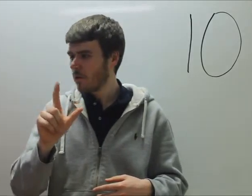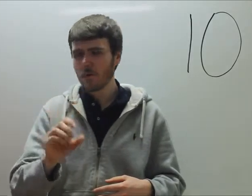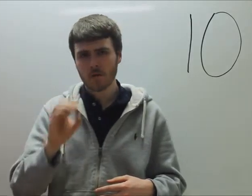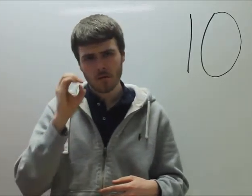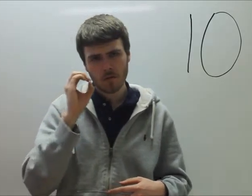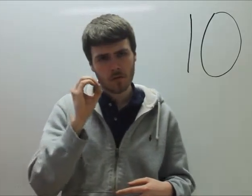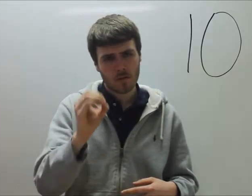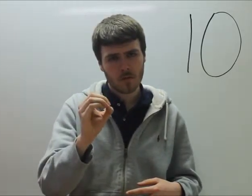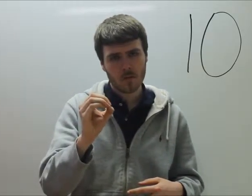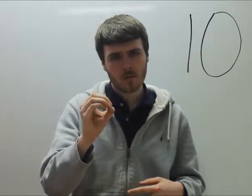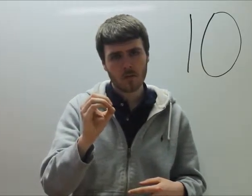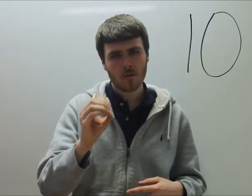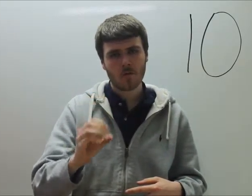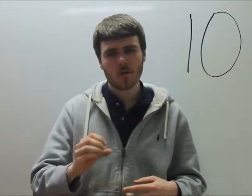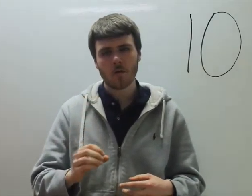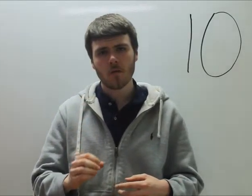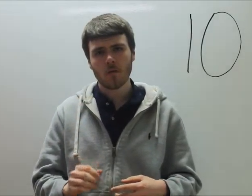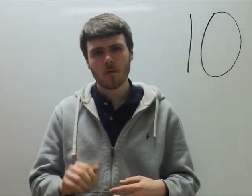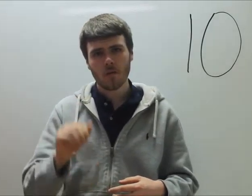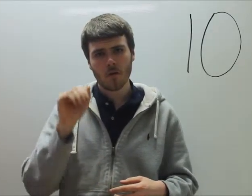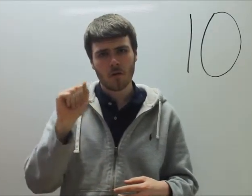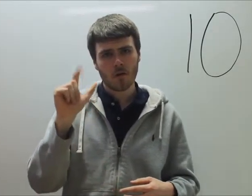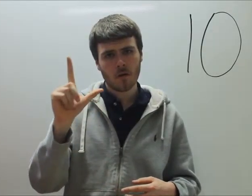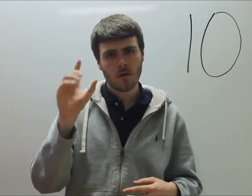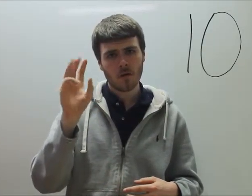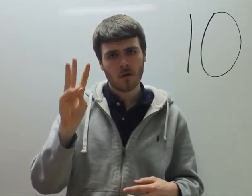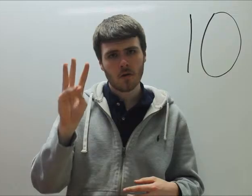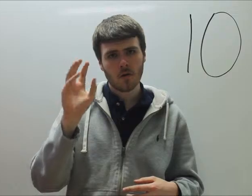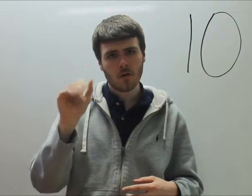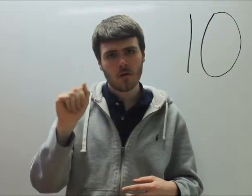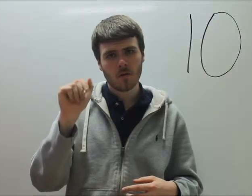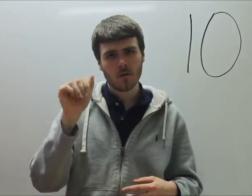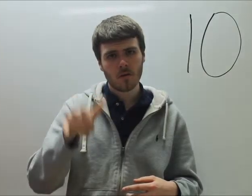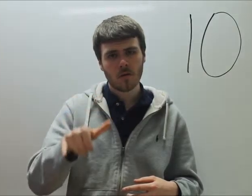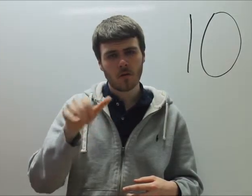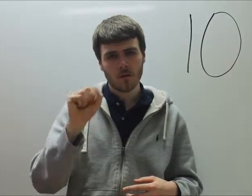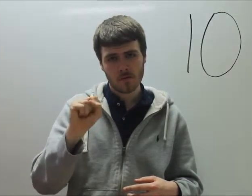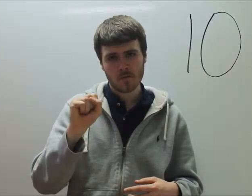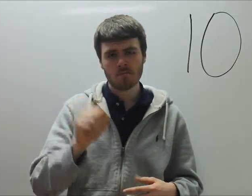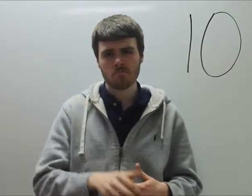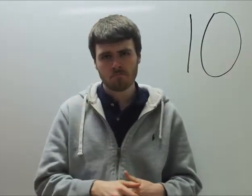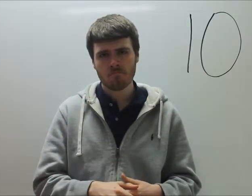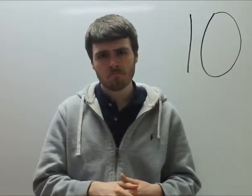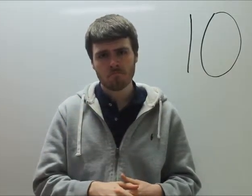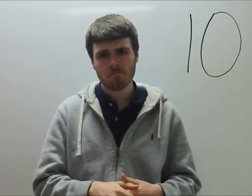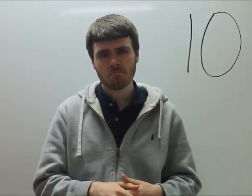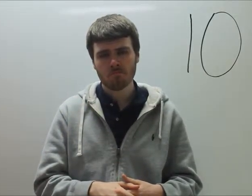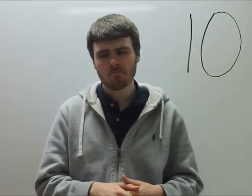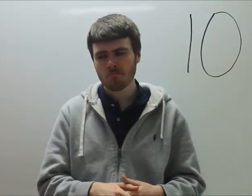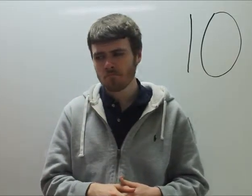to 0 always.